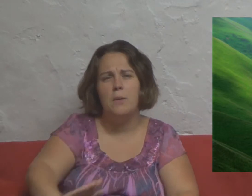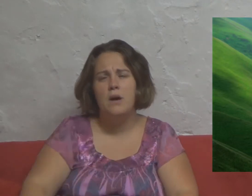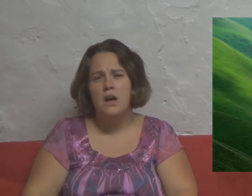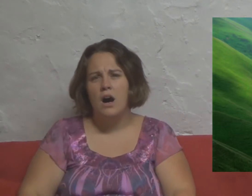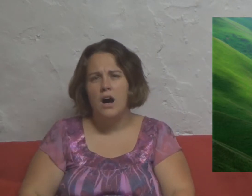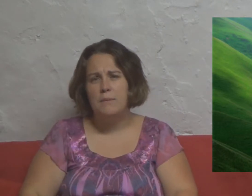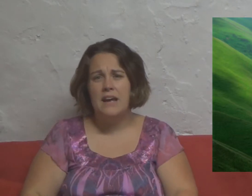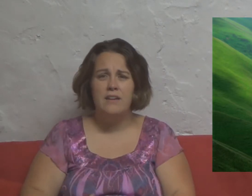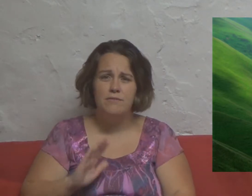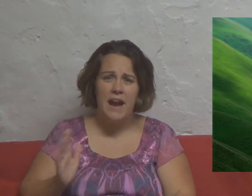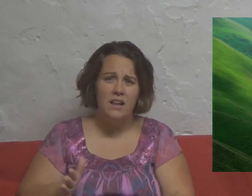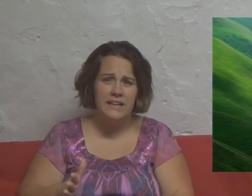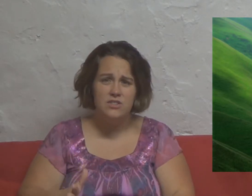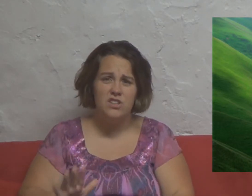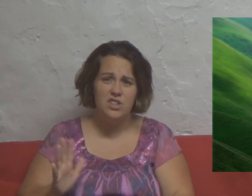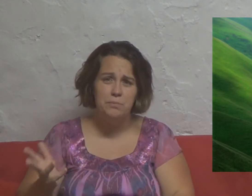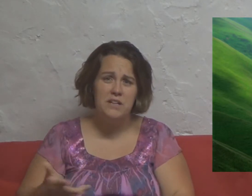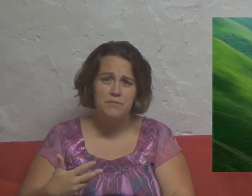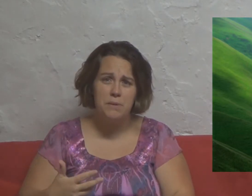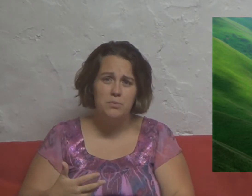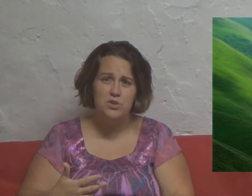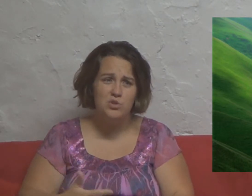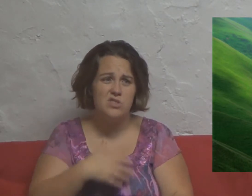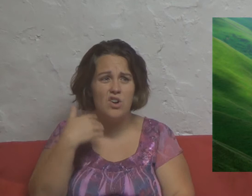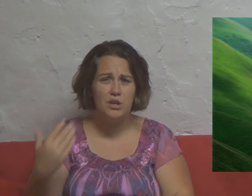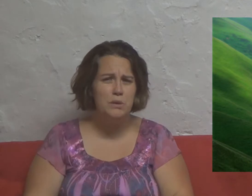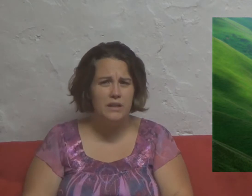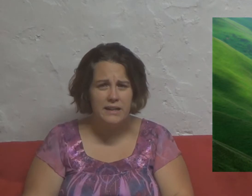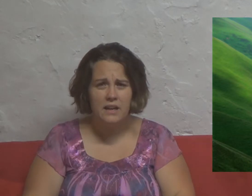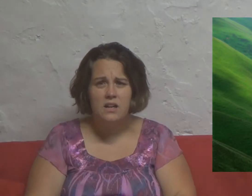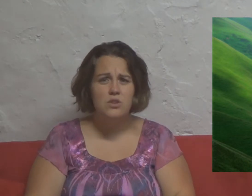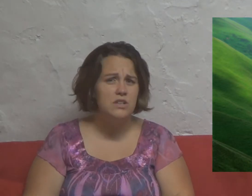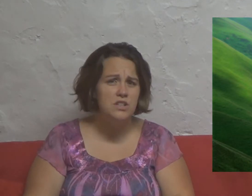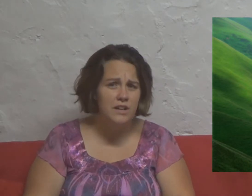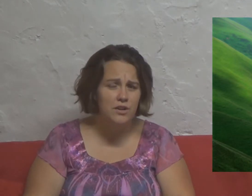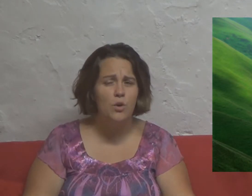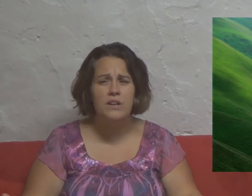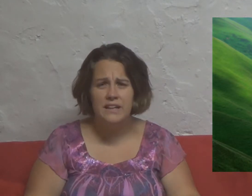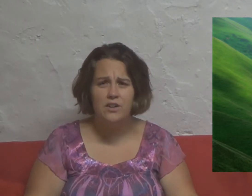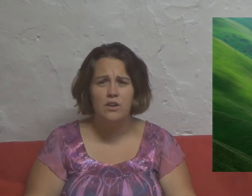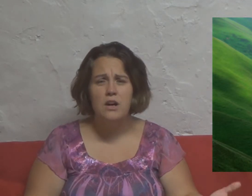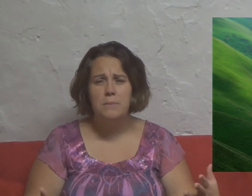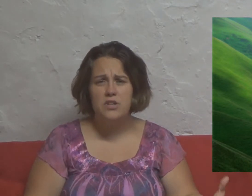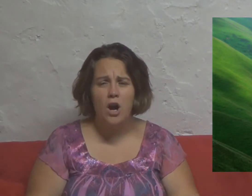bottom. And valleys is a good place for people to start a community. So this year you're going to hear me talk